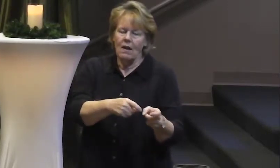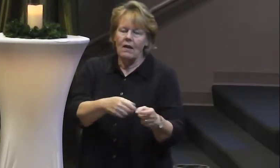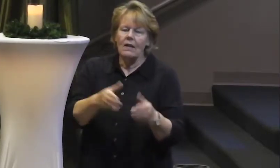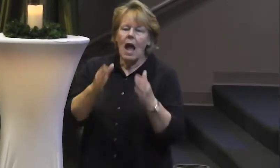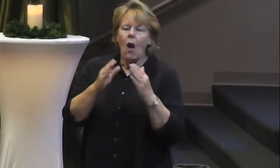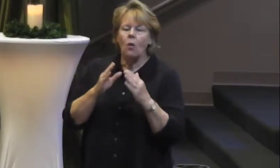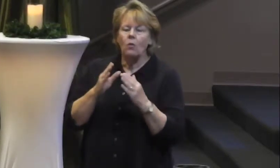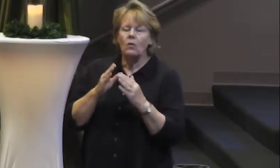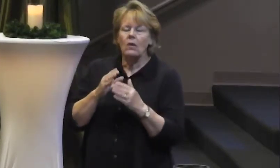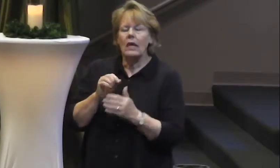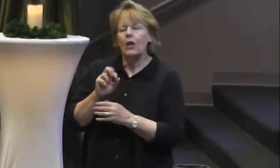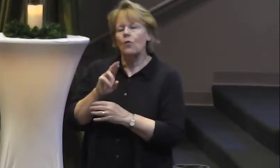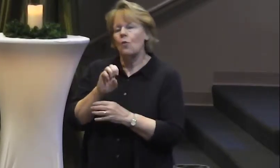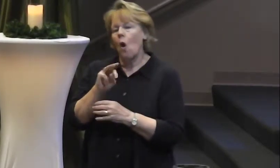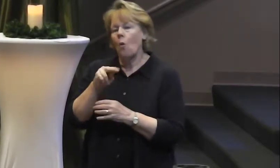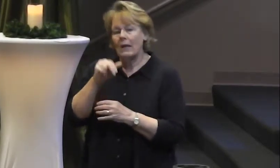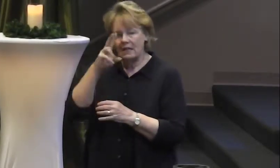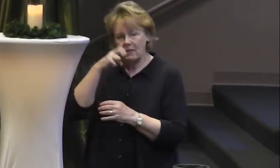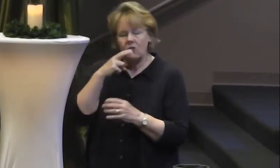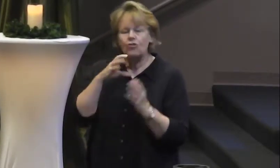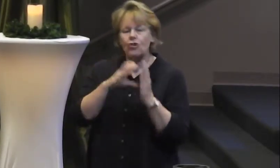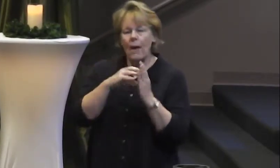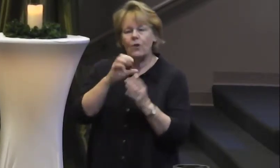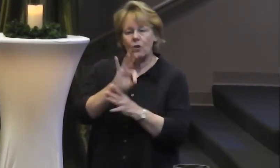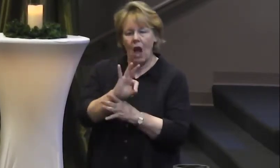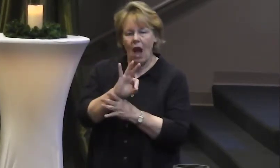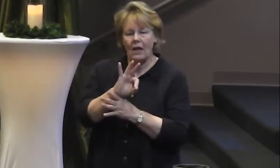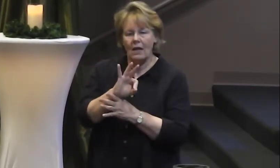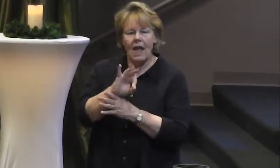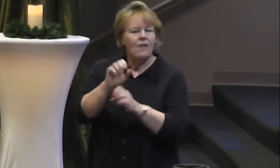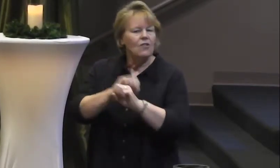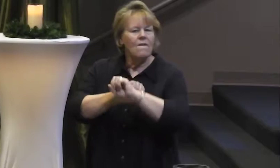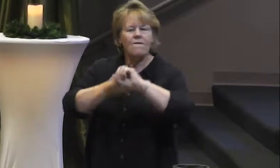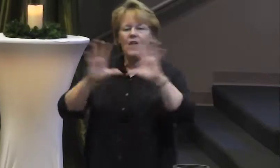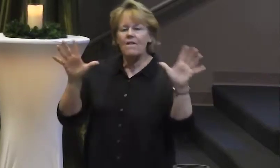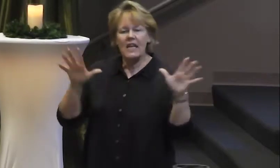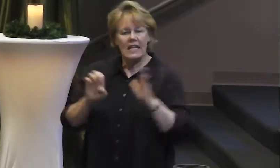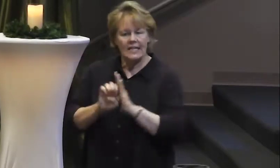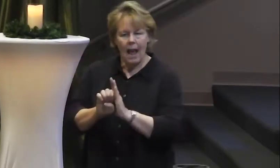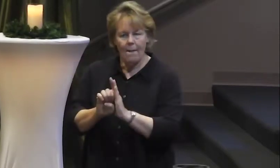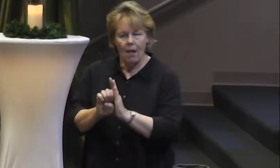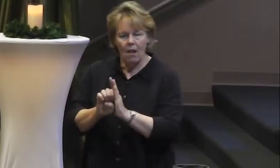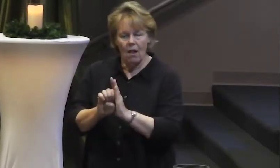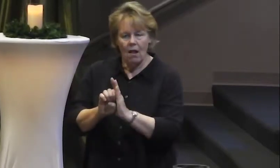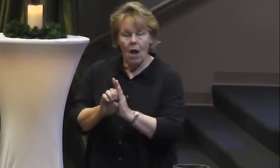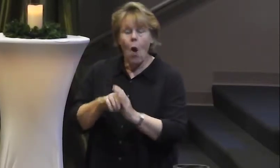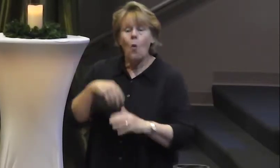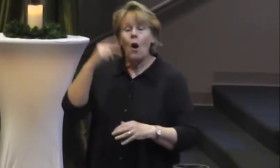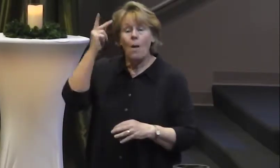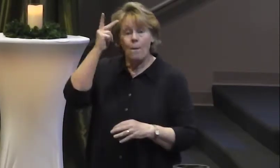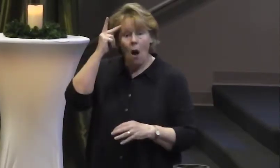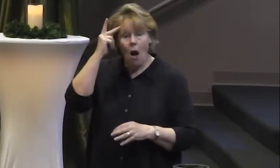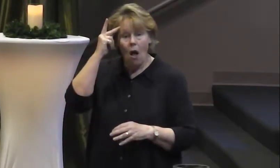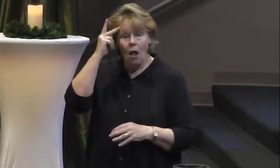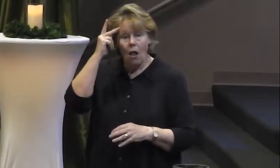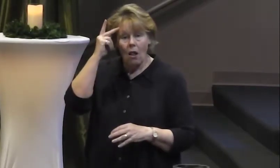a vivid example of where Paul has been taken out of displacement. He describes that even personally in chapter 7,